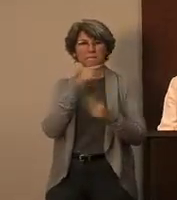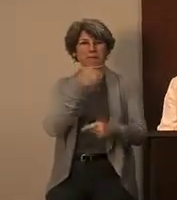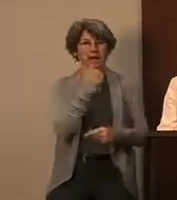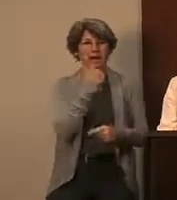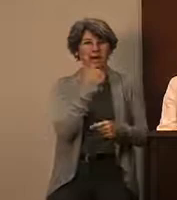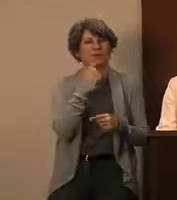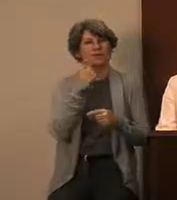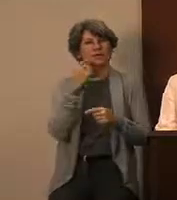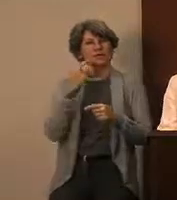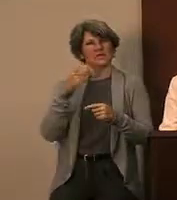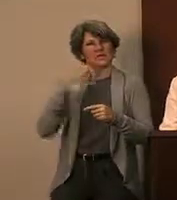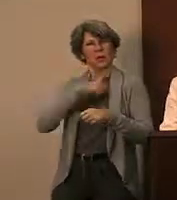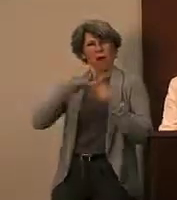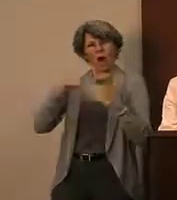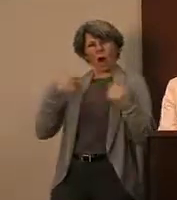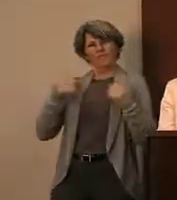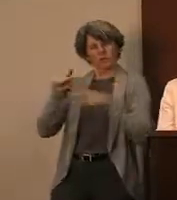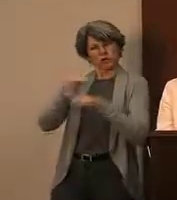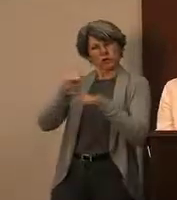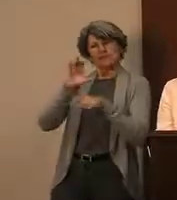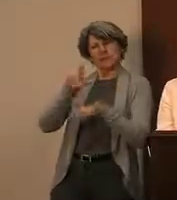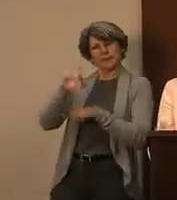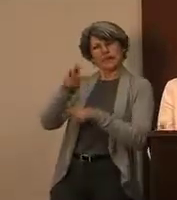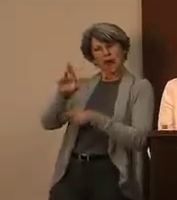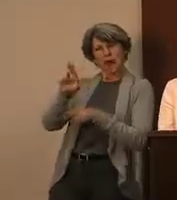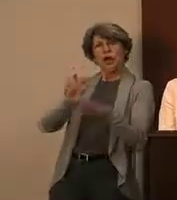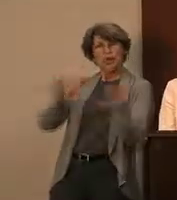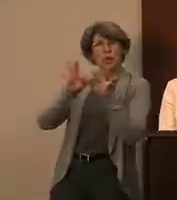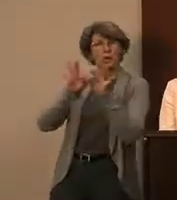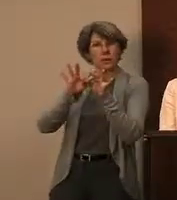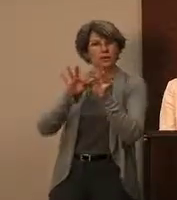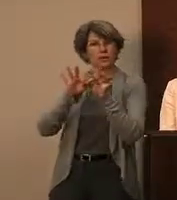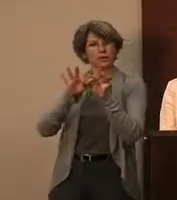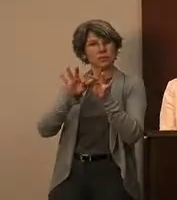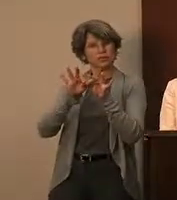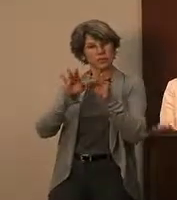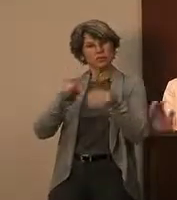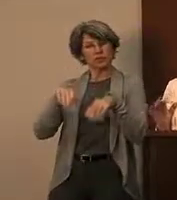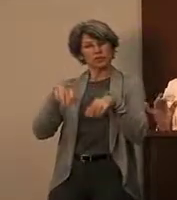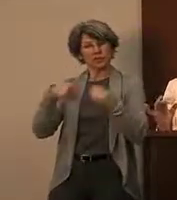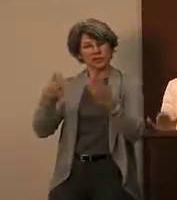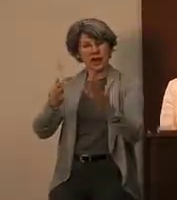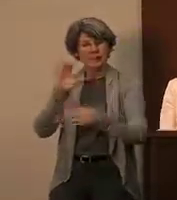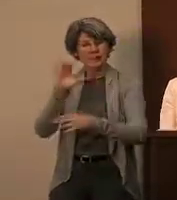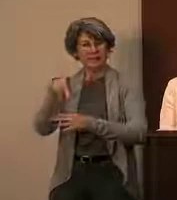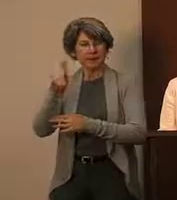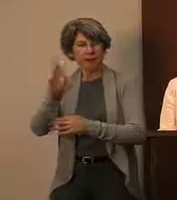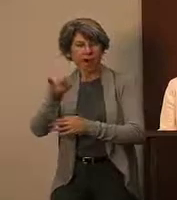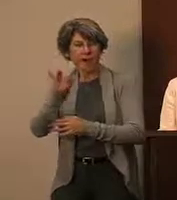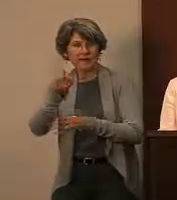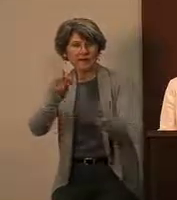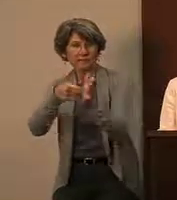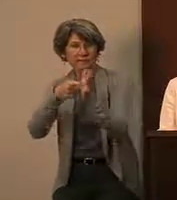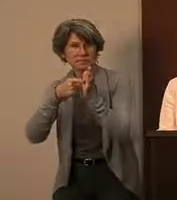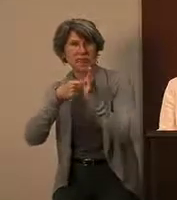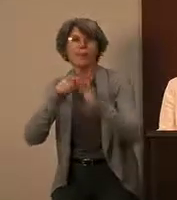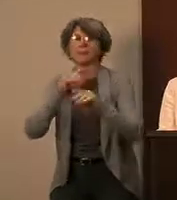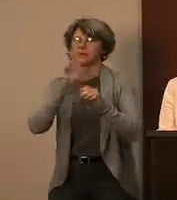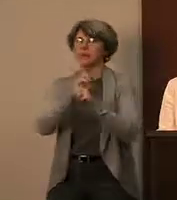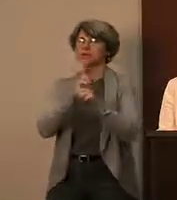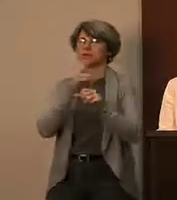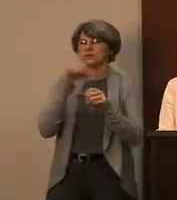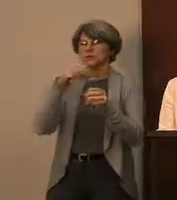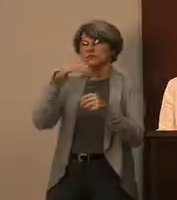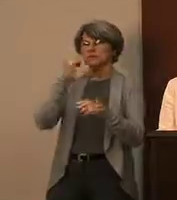in CPR, and it's very important that we do have mouth barriers or pieces that we use when we have to do mouth-to-mouth